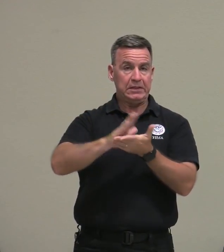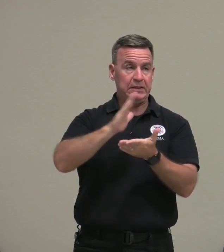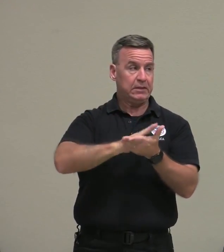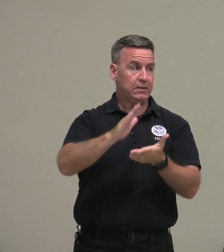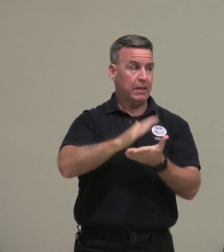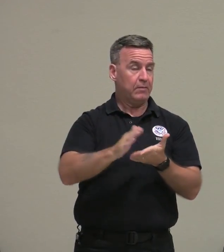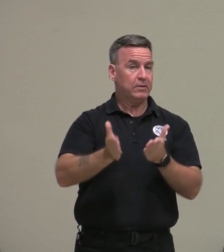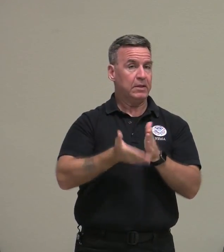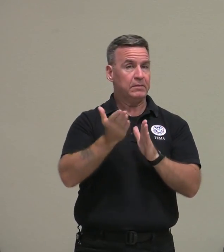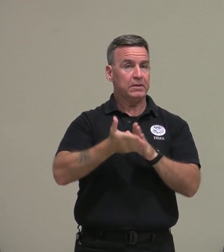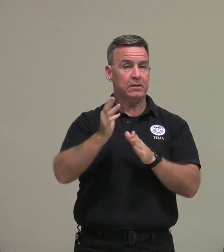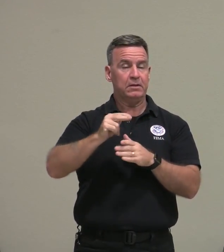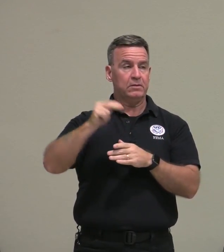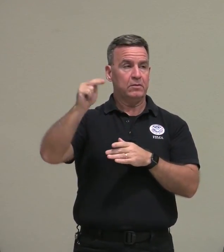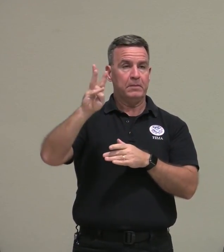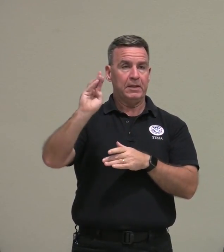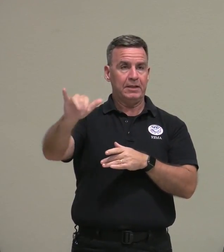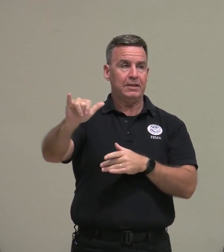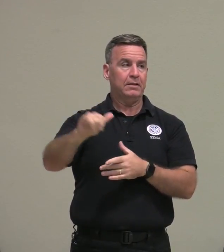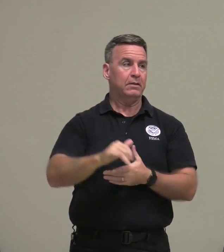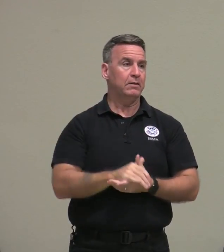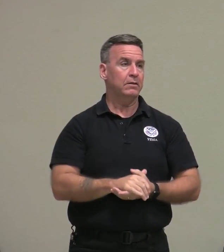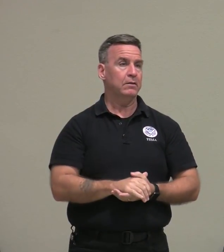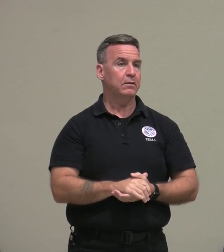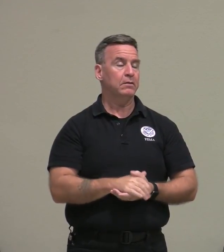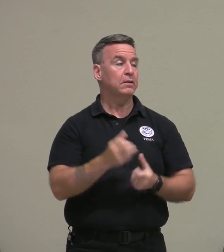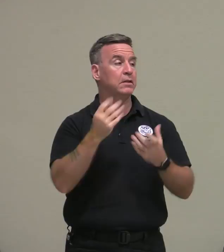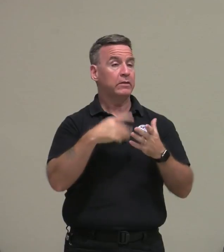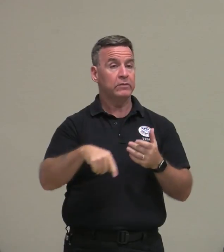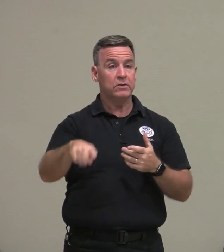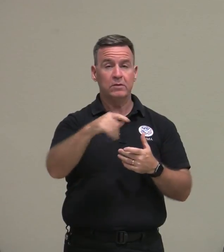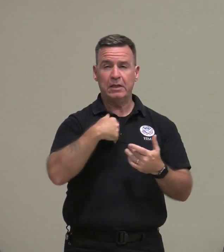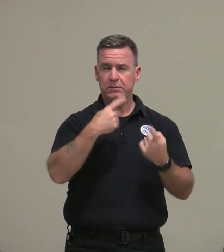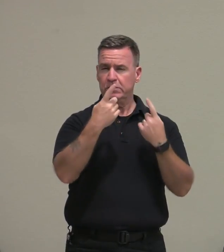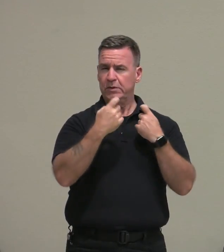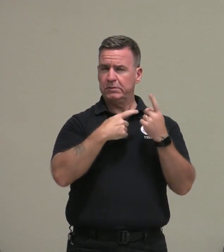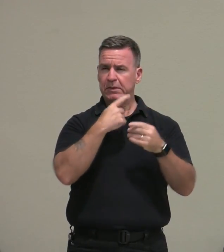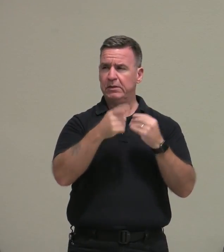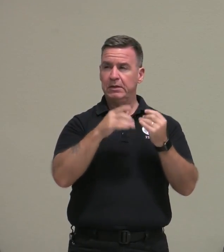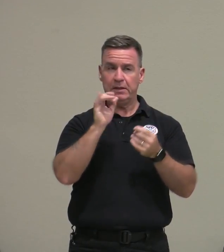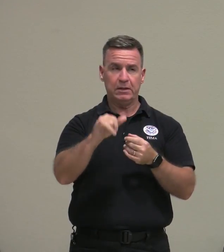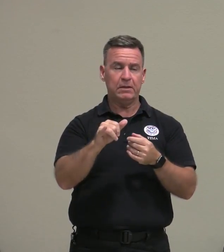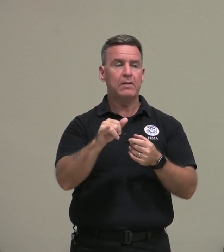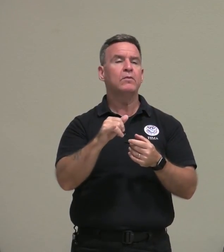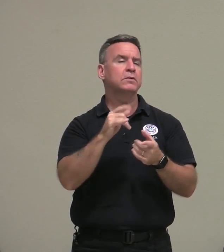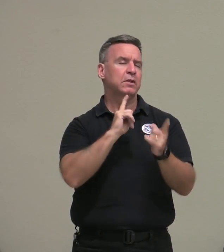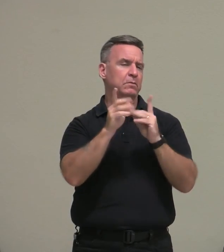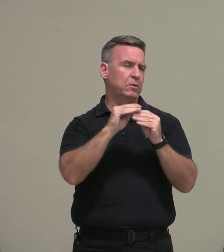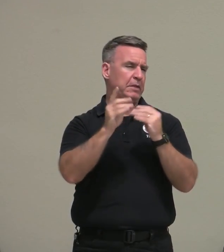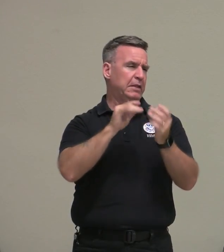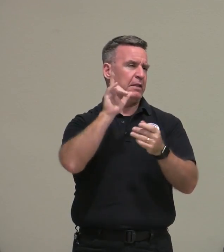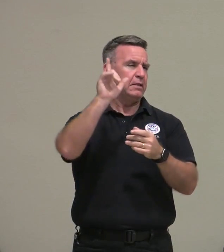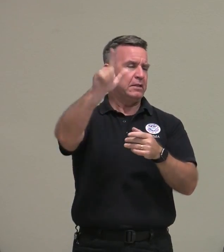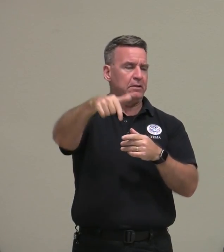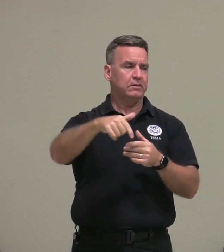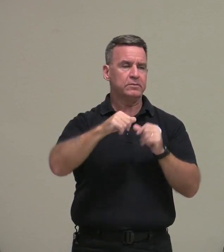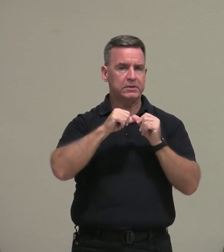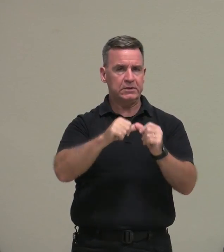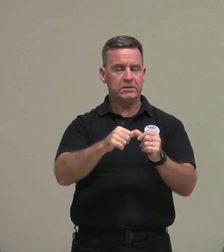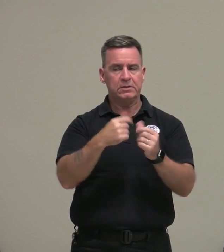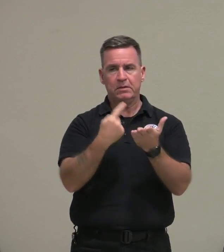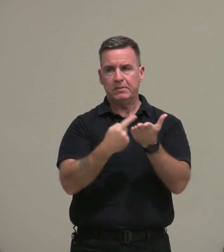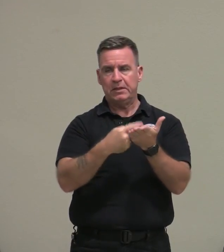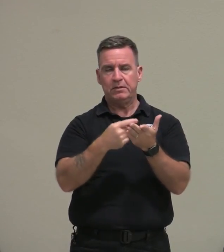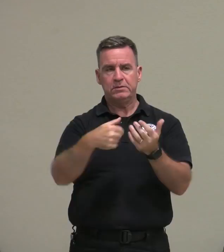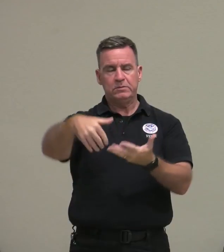cleanups that were going on in the North Bay. A lot of you have some questions related to that, and we'll talk more about that as we continue to talk